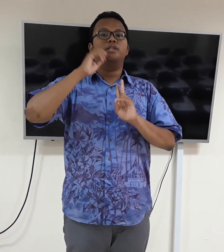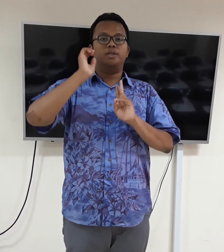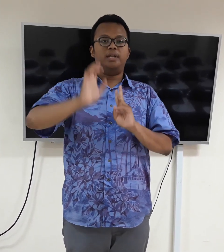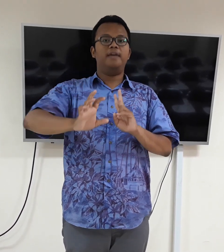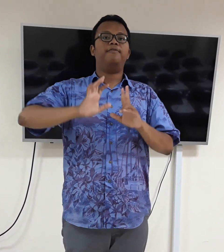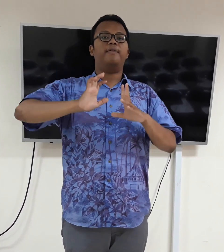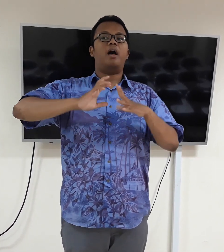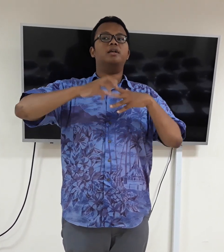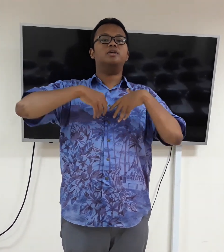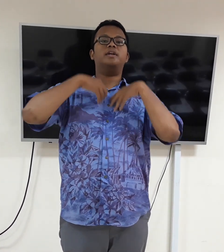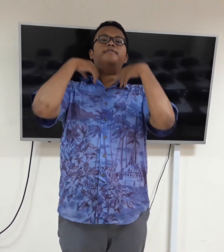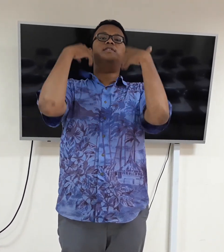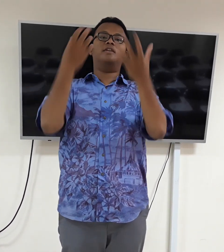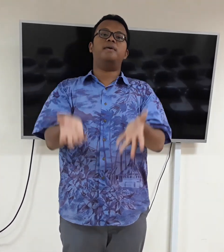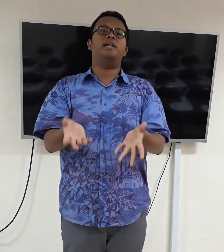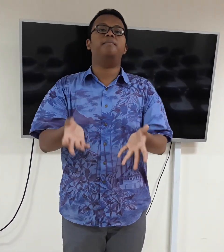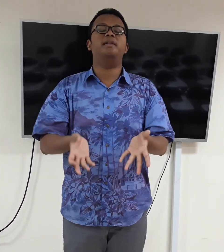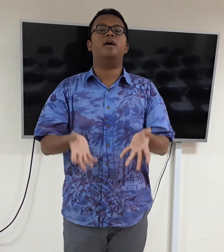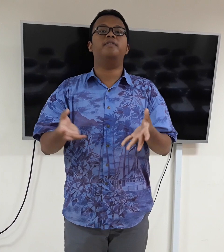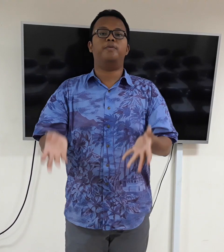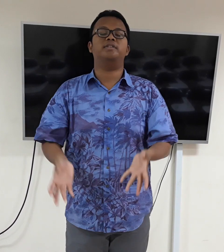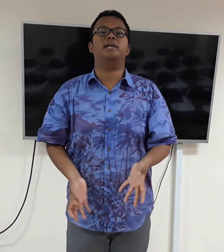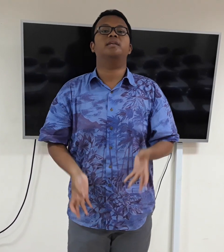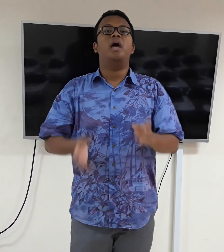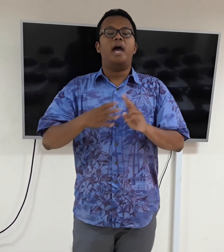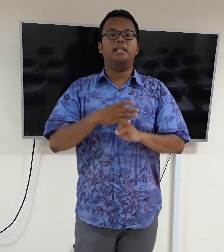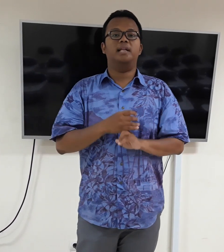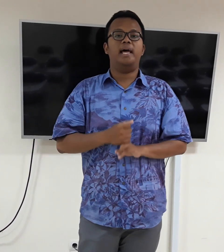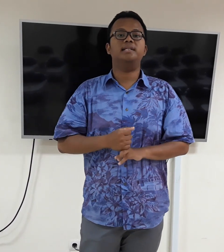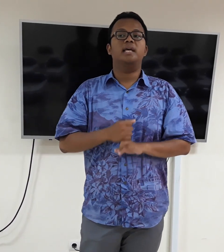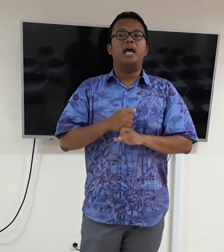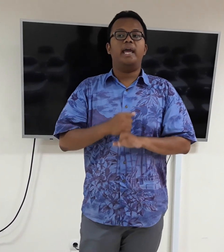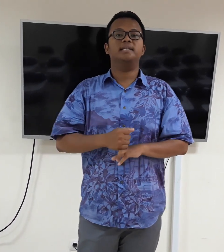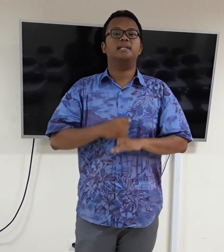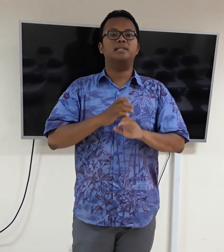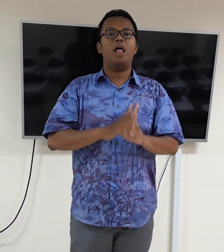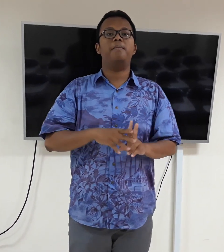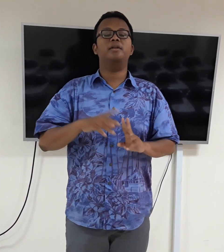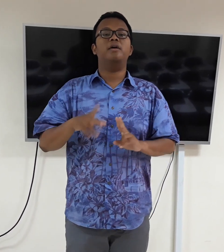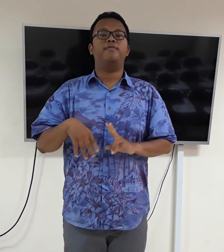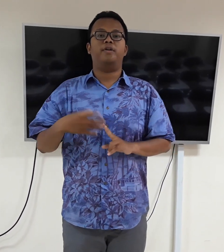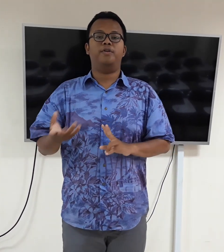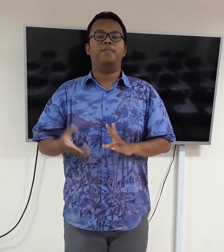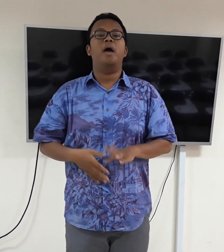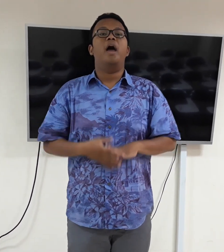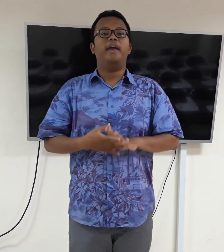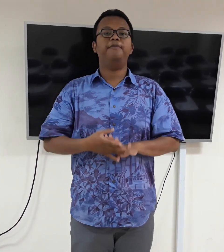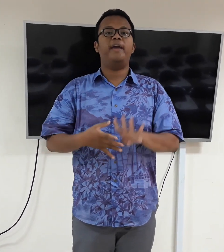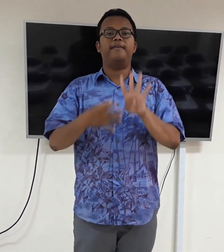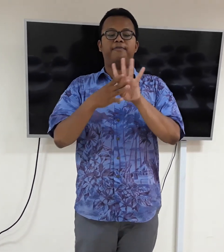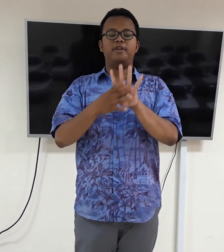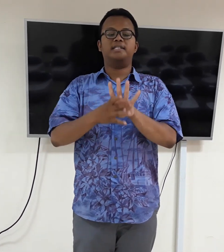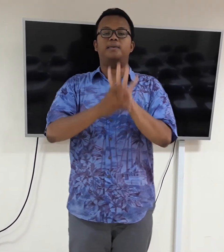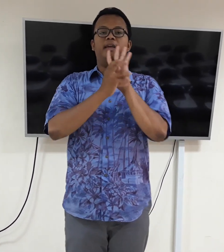to give the treatment in the middle of the process. And the last is the Solomon for group. If we have, for example, if we